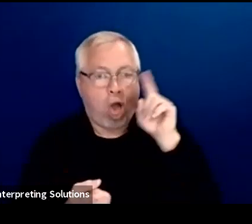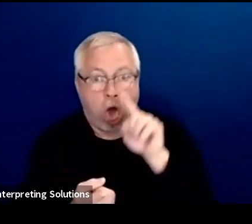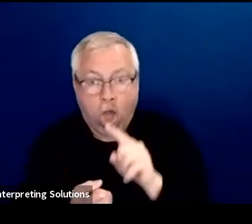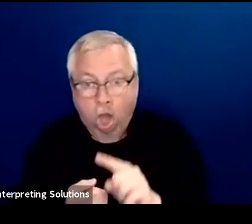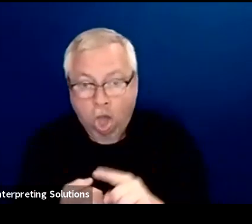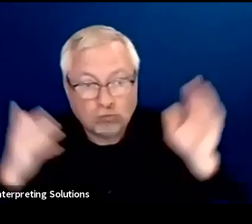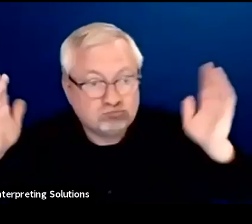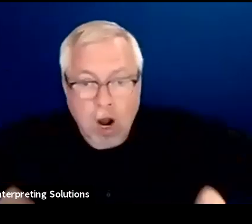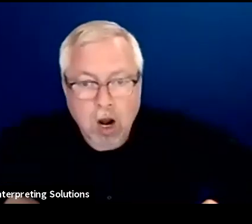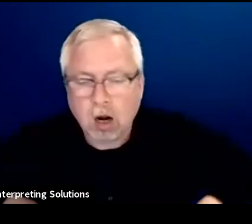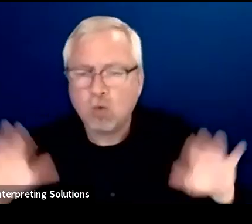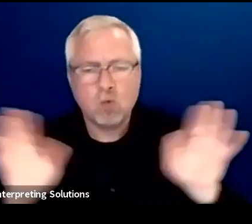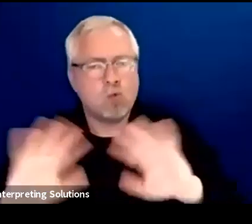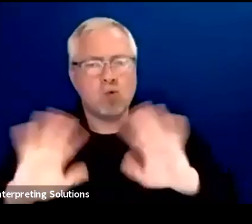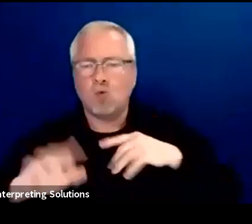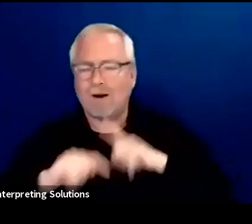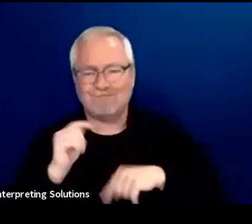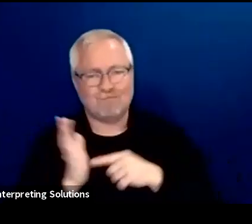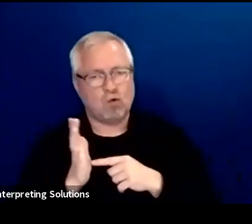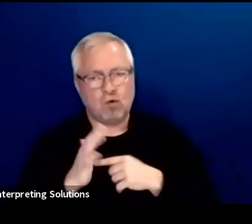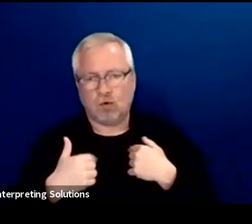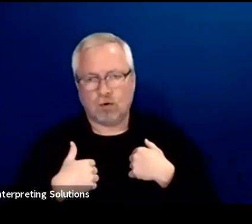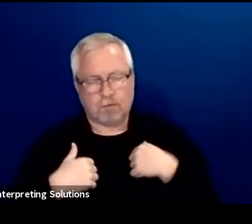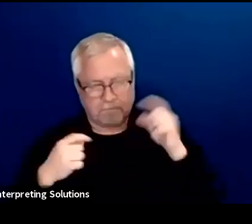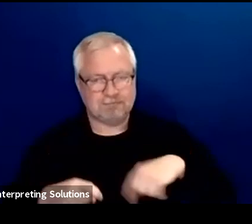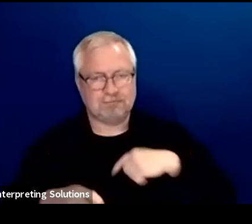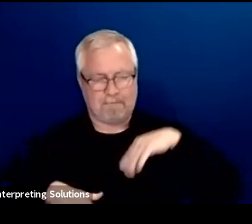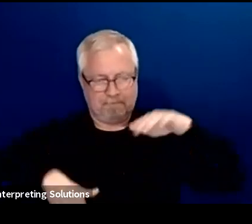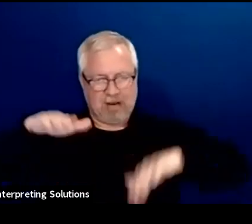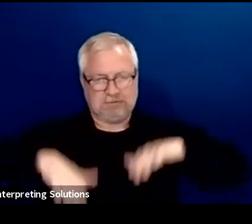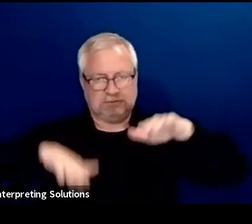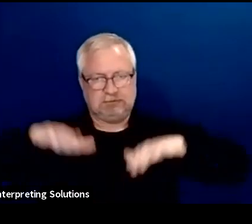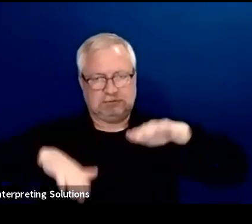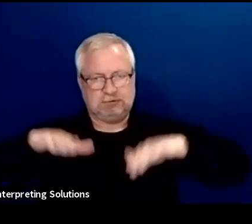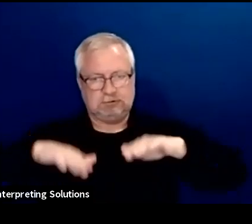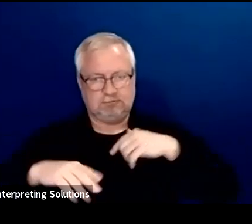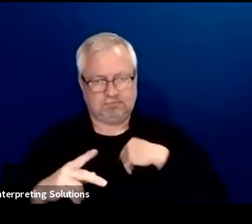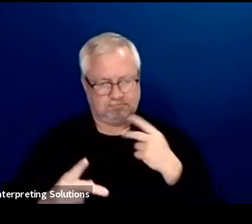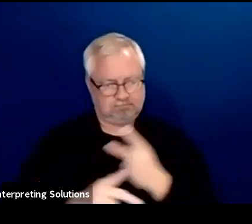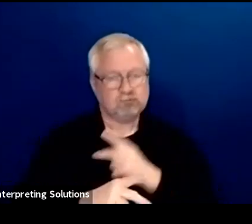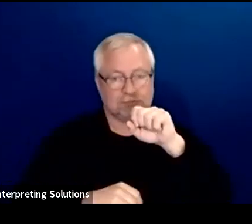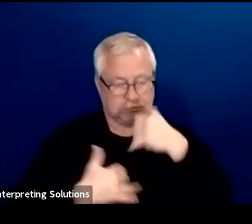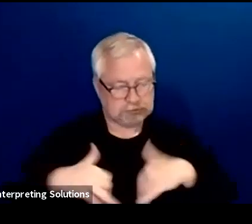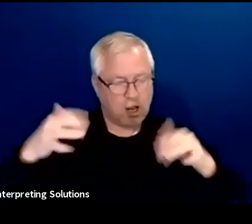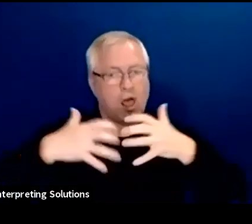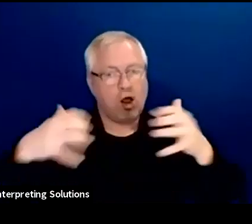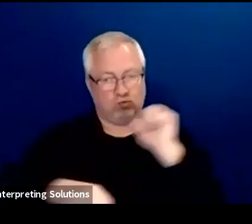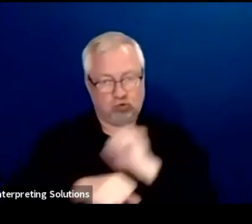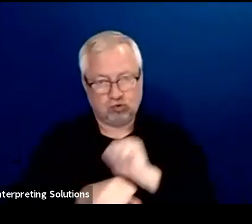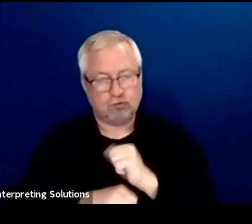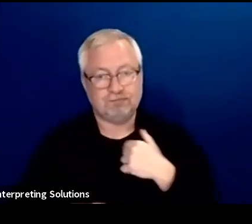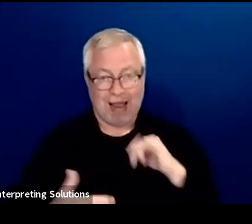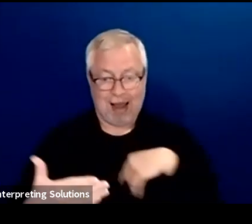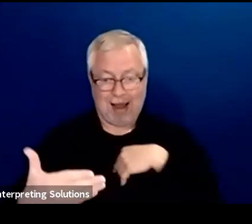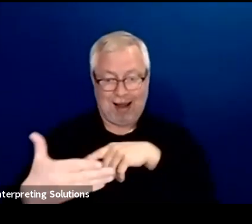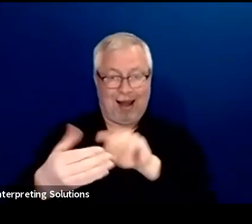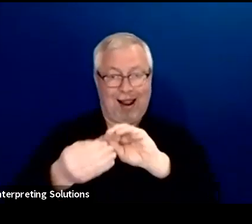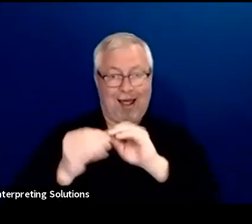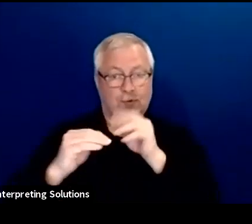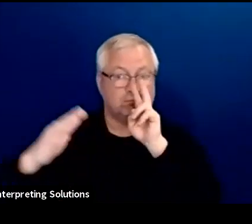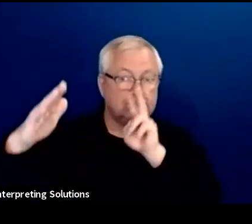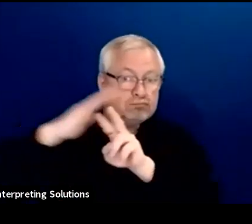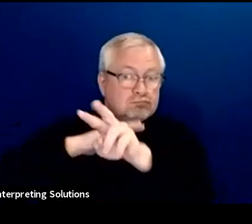think that we've got work to do. I am still not comfortable that we have all of the ICU beds, all of the ventilators, and